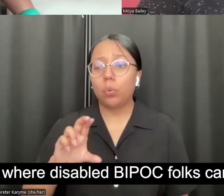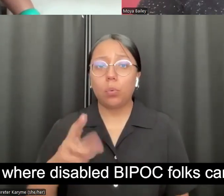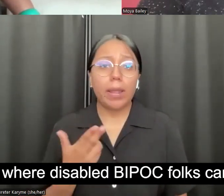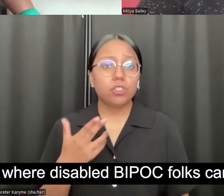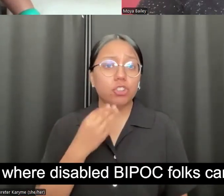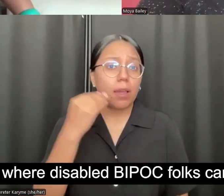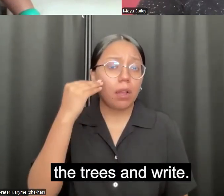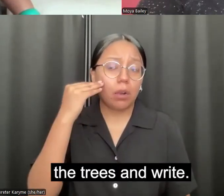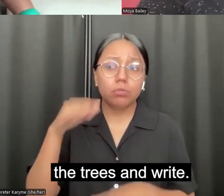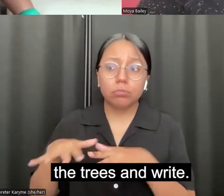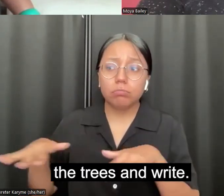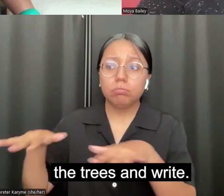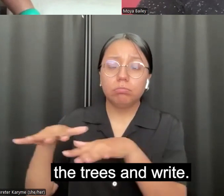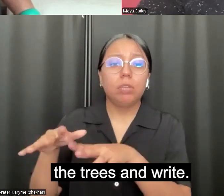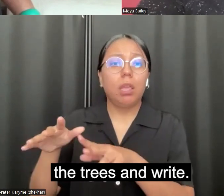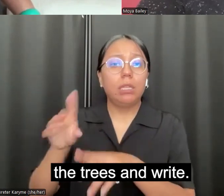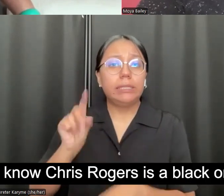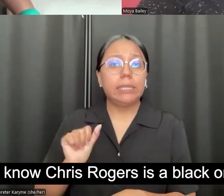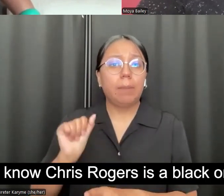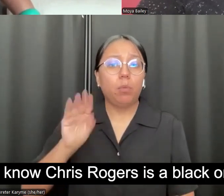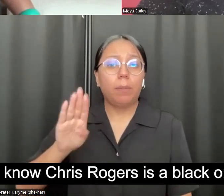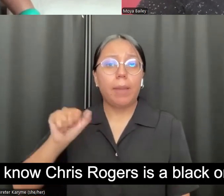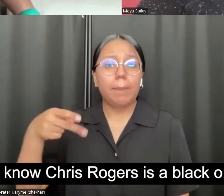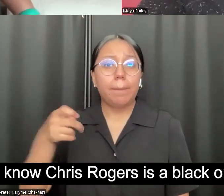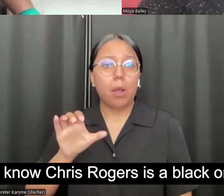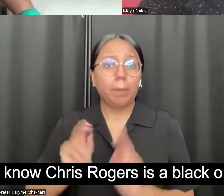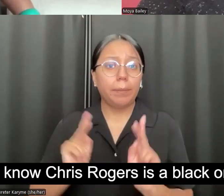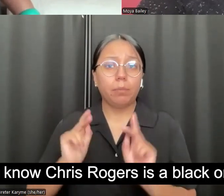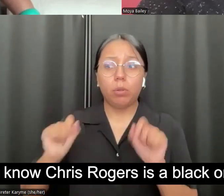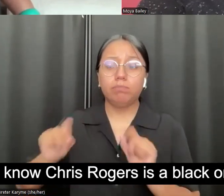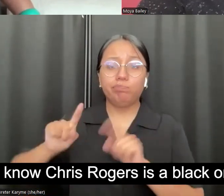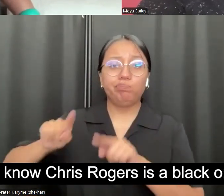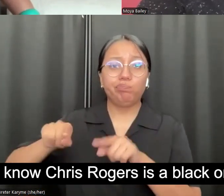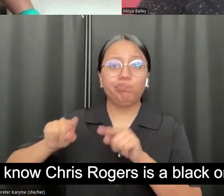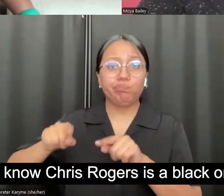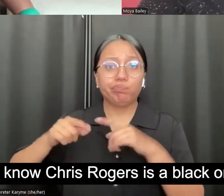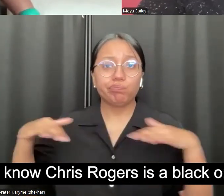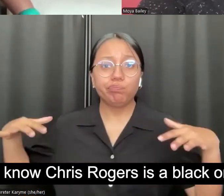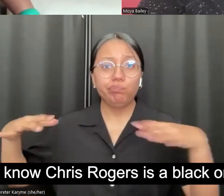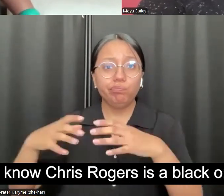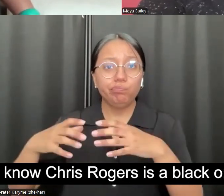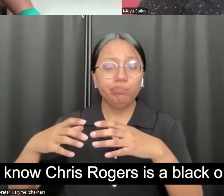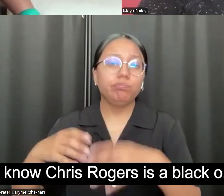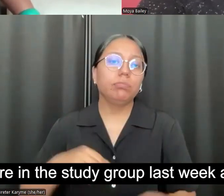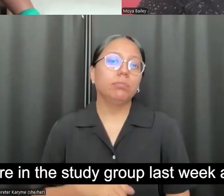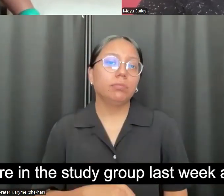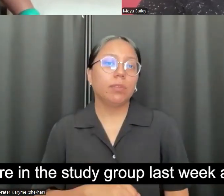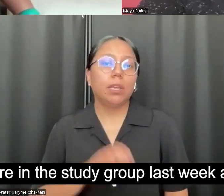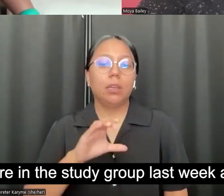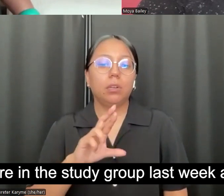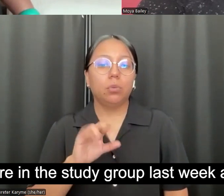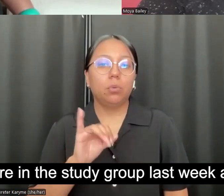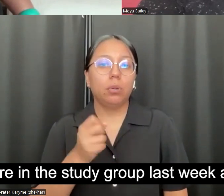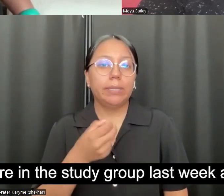disabled BIPOC folks can go and just be in the trees and write. Because I think, Chris Rogers is a Black organizer here